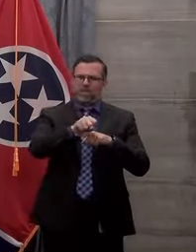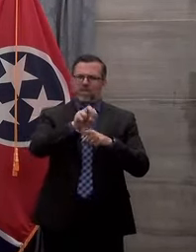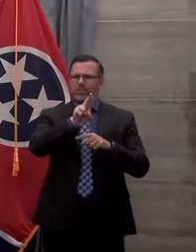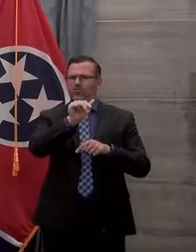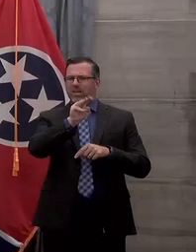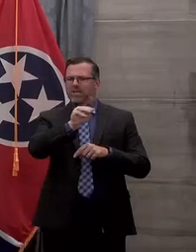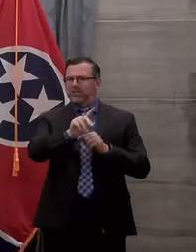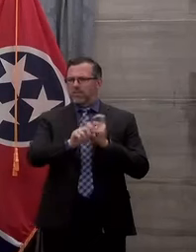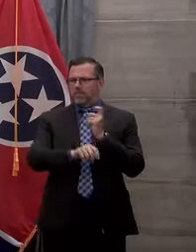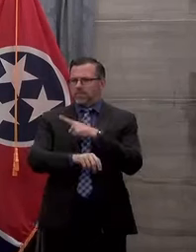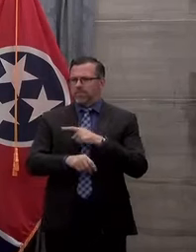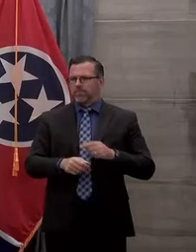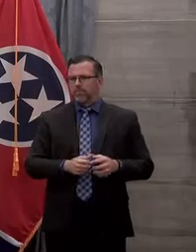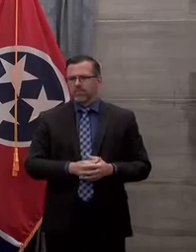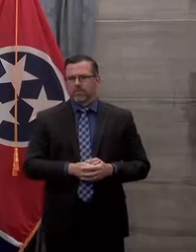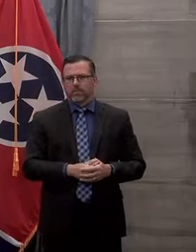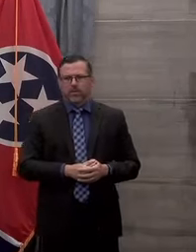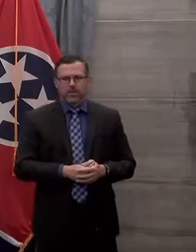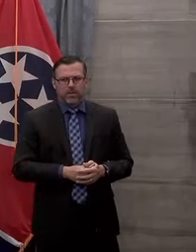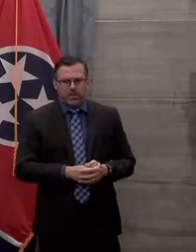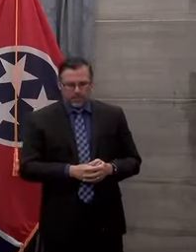You know, I think that